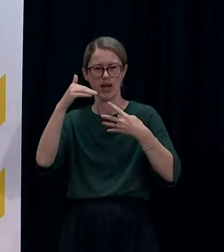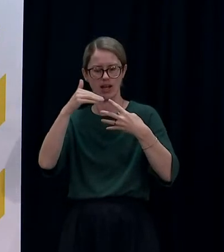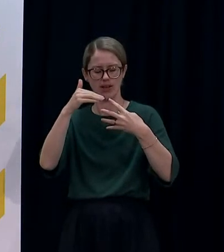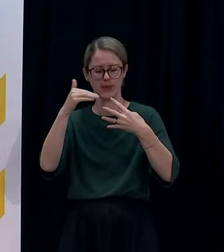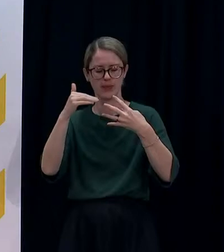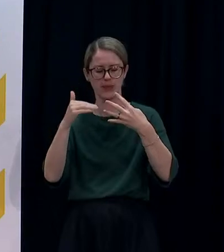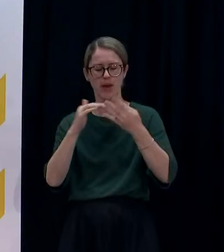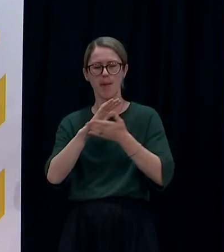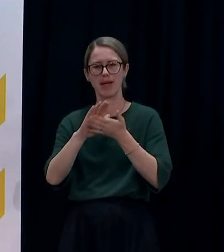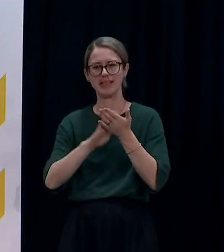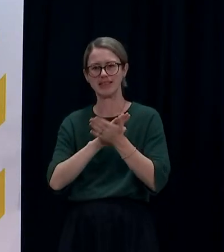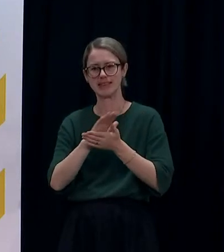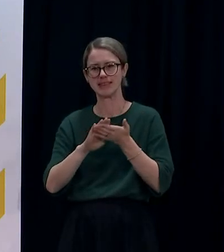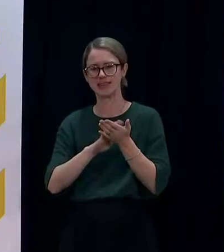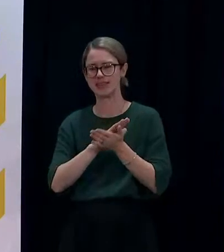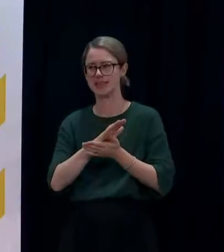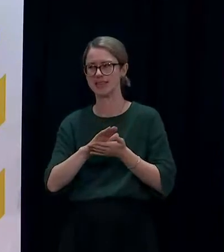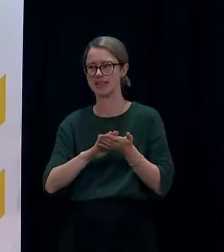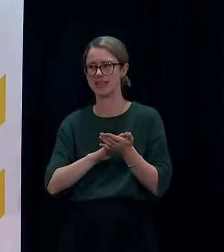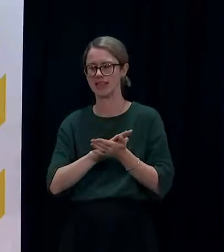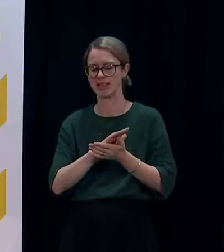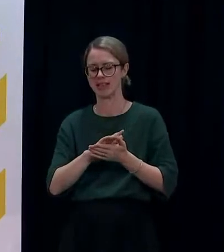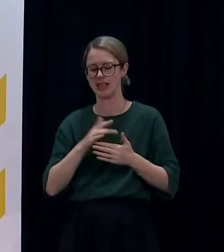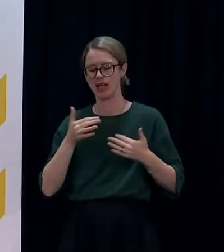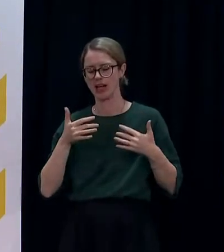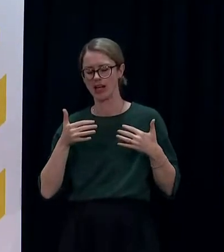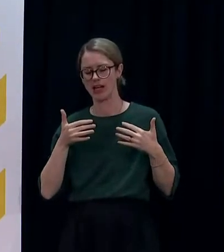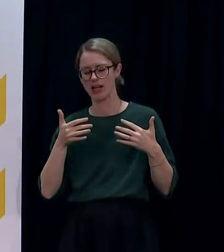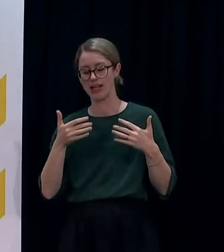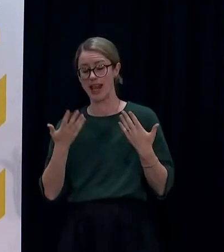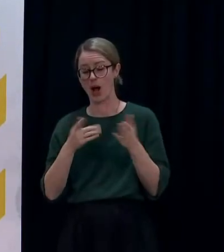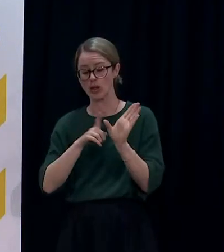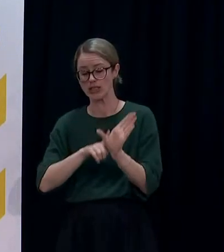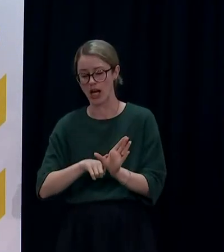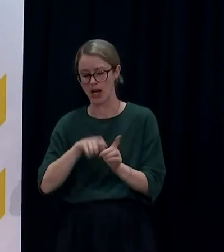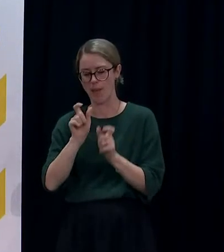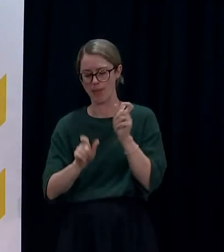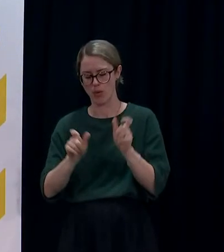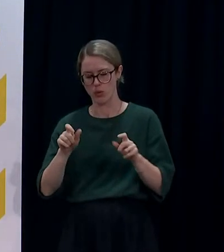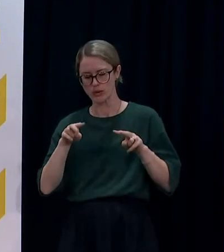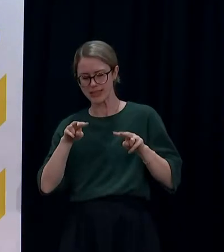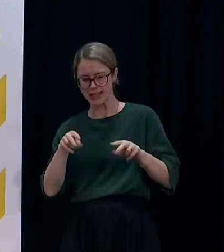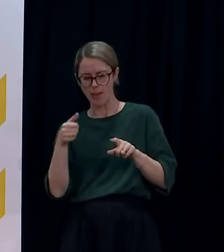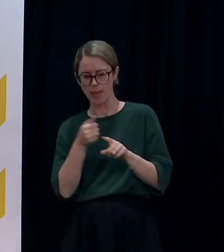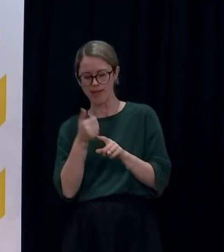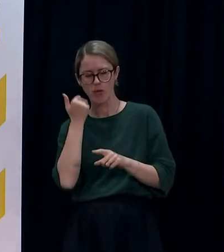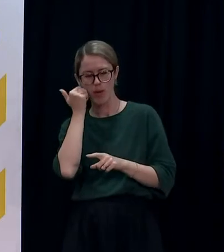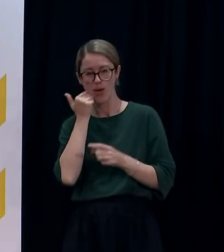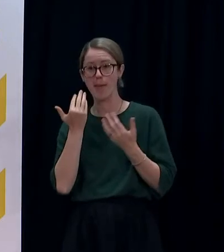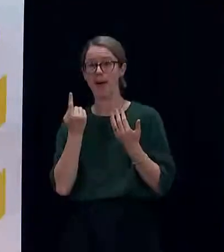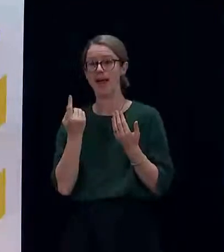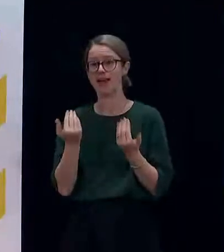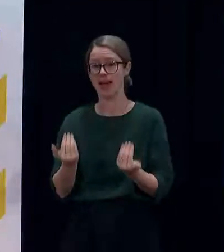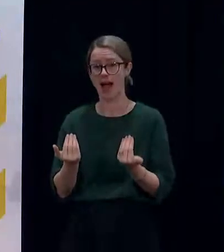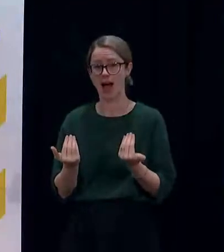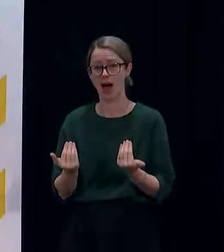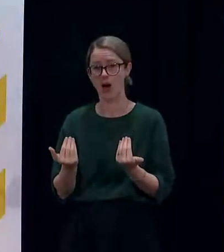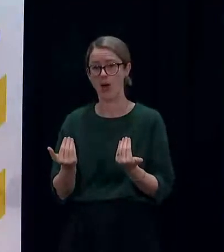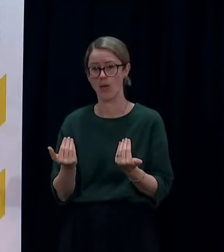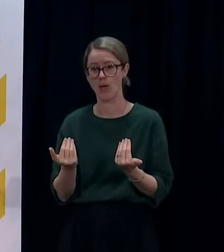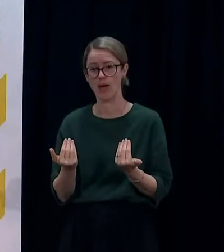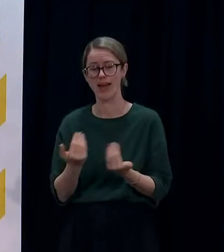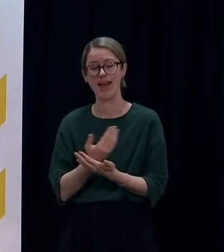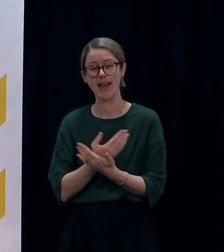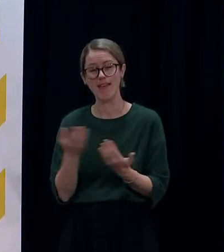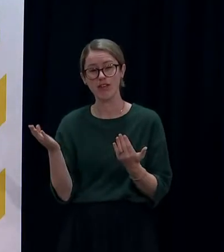wouldn't necessarily see that come through until we got to the younger age groups. But we now are in a position where every